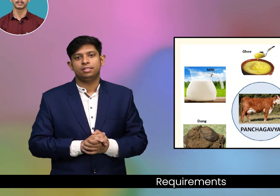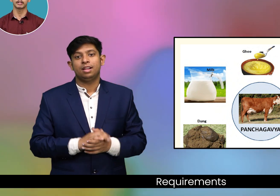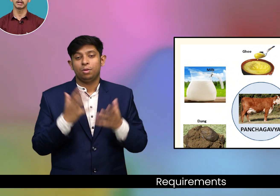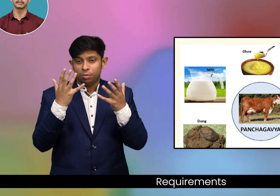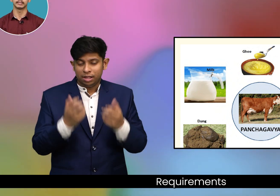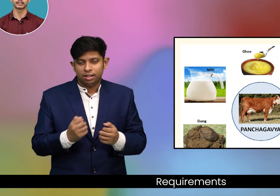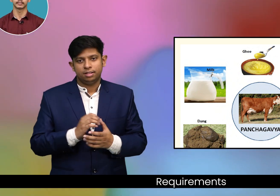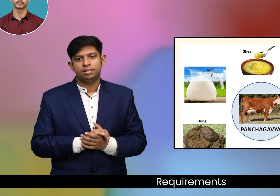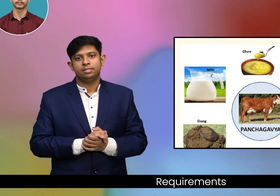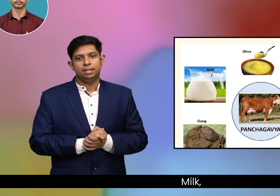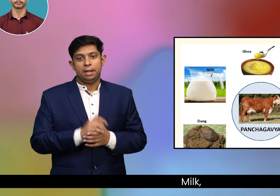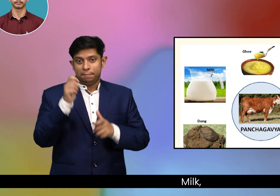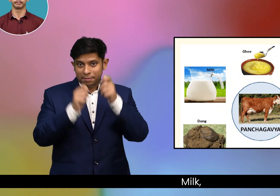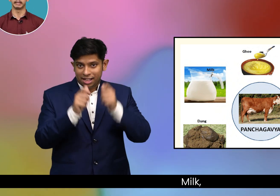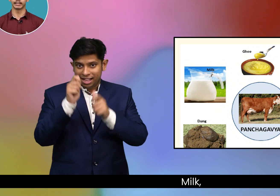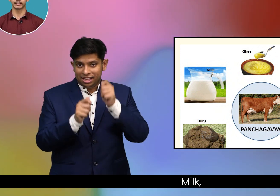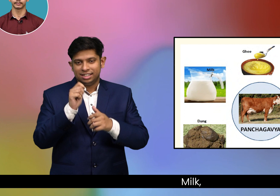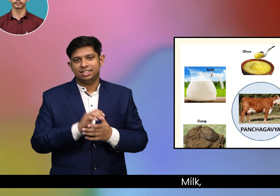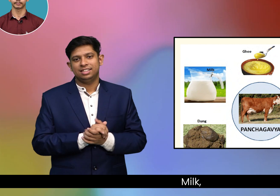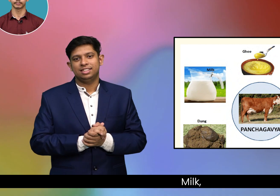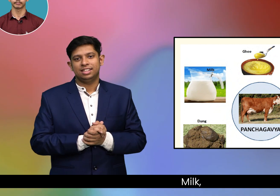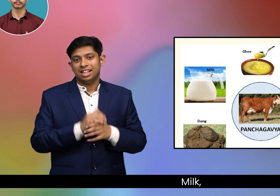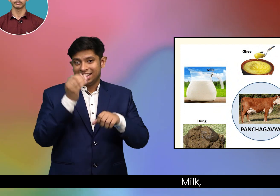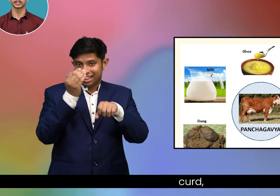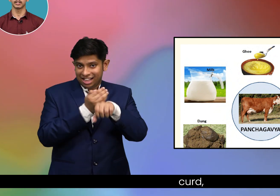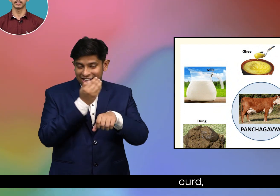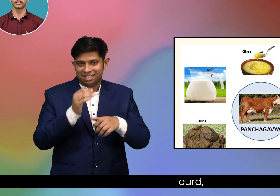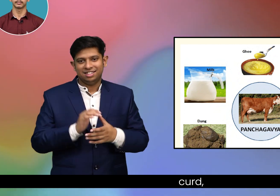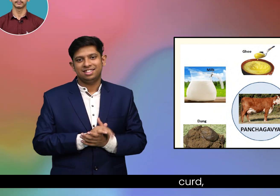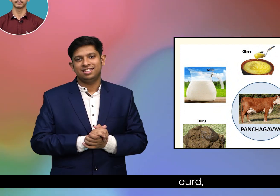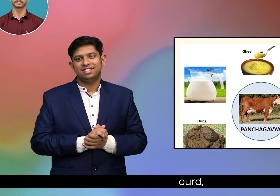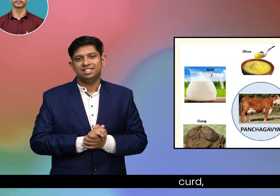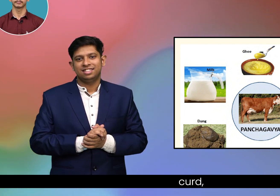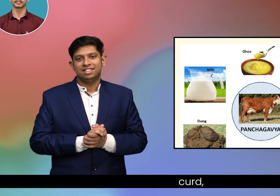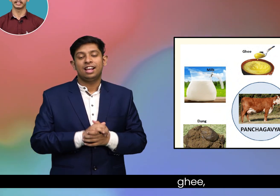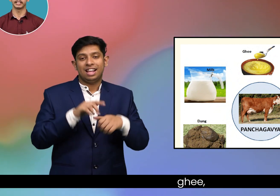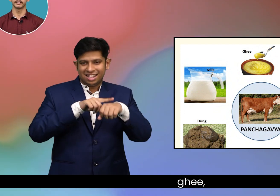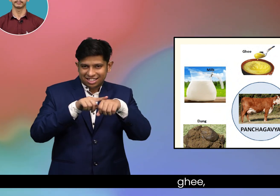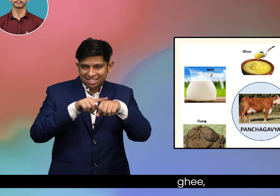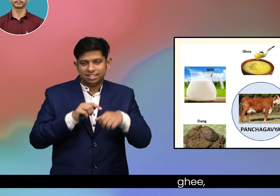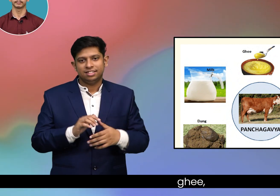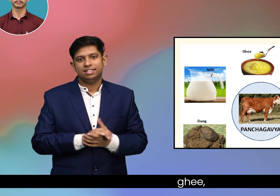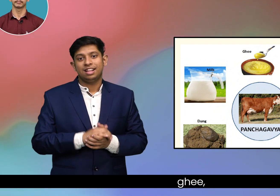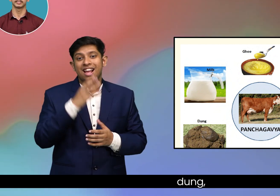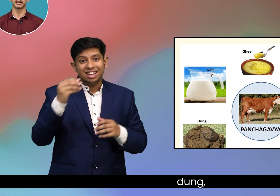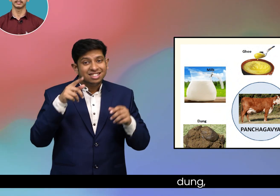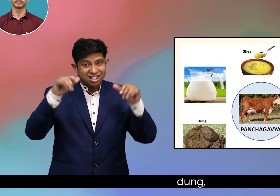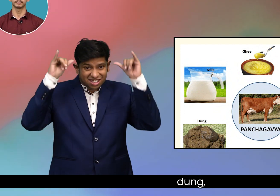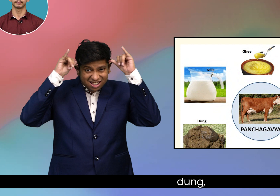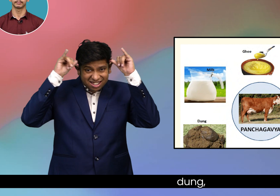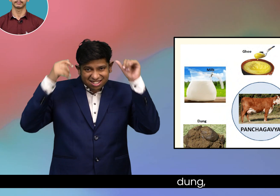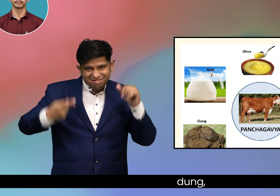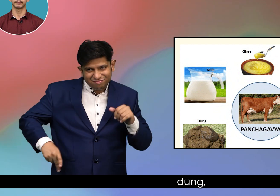cows. Requirements: milk, curd, ghee,